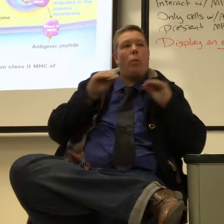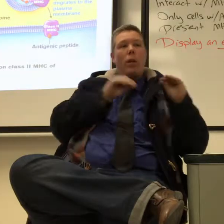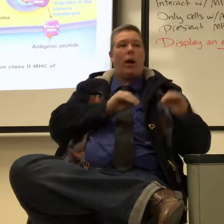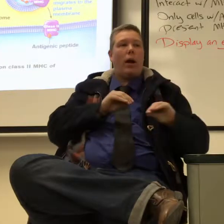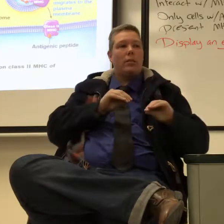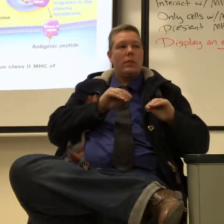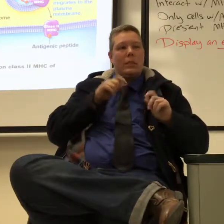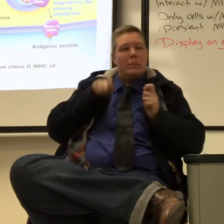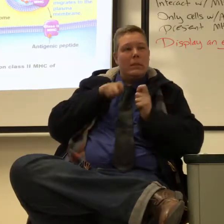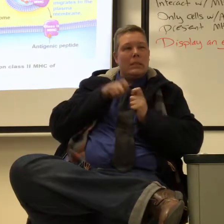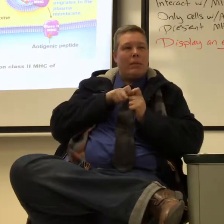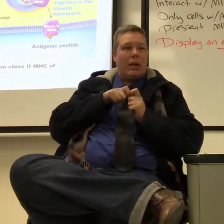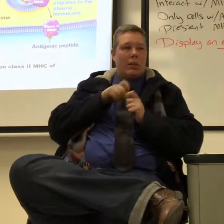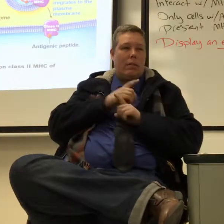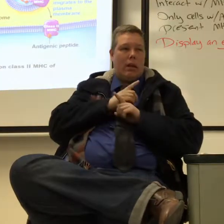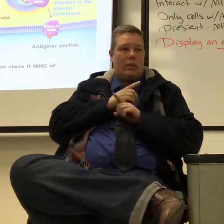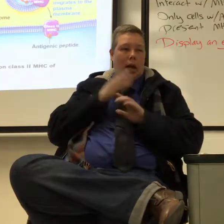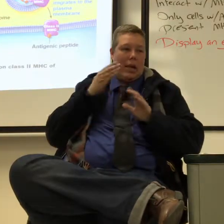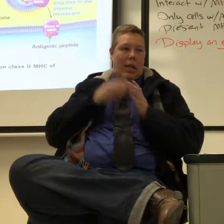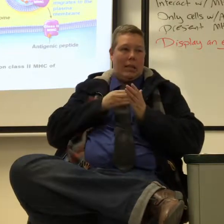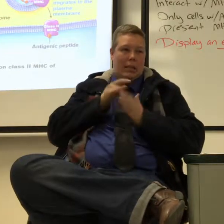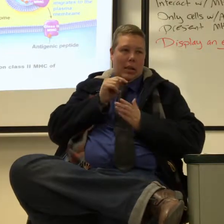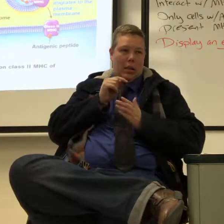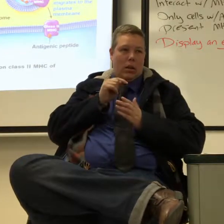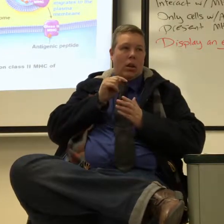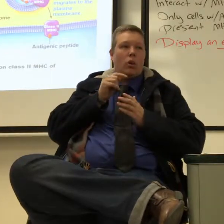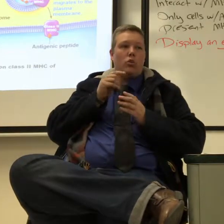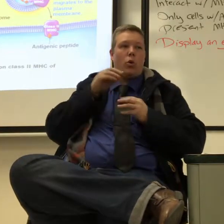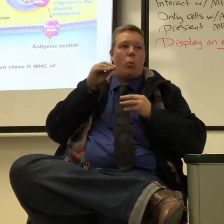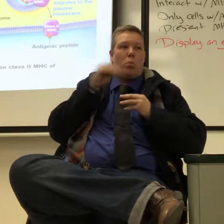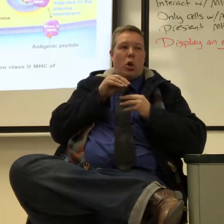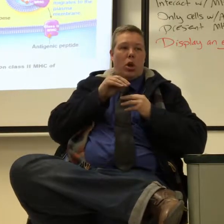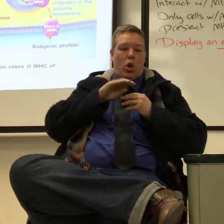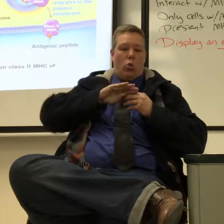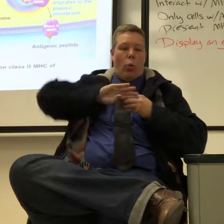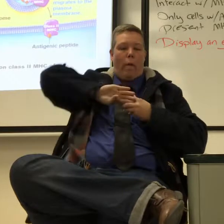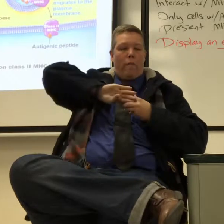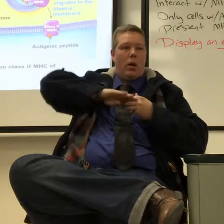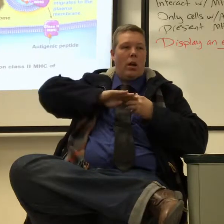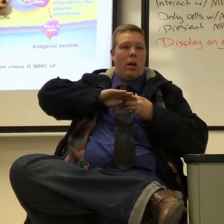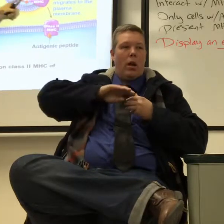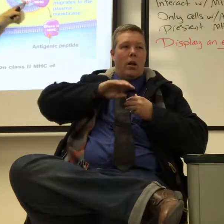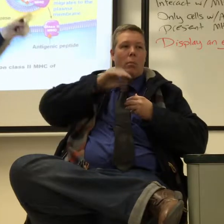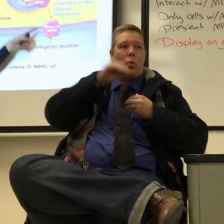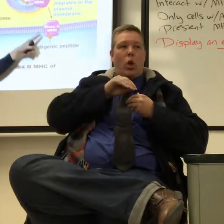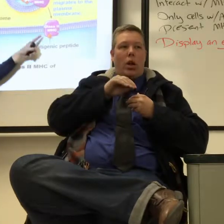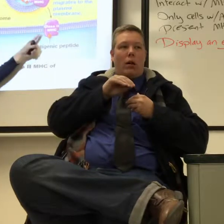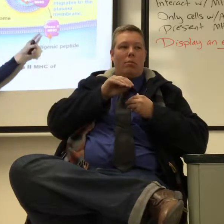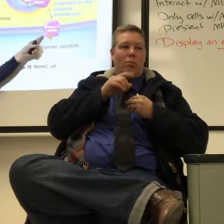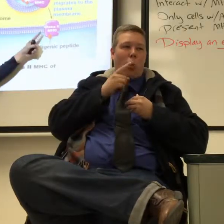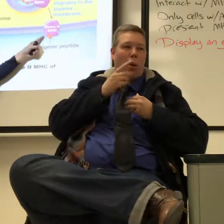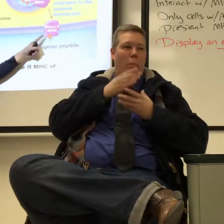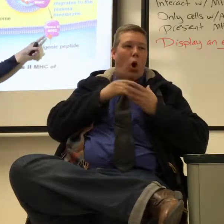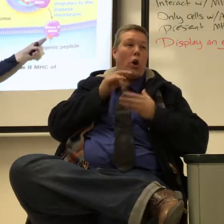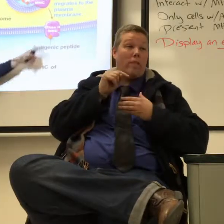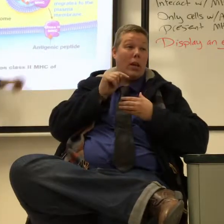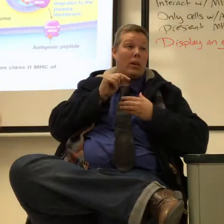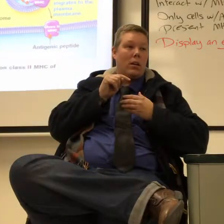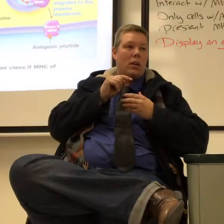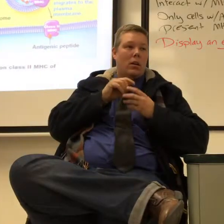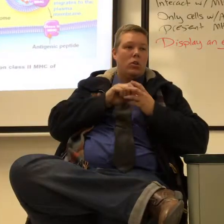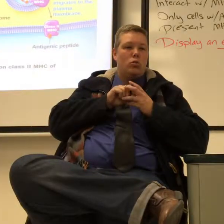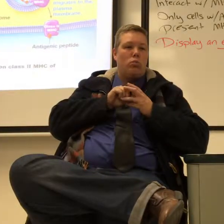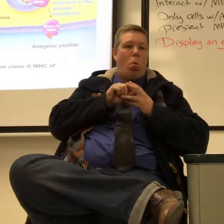against it. So what you do is you put a groove of it, you put a piece of it in the groove of your class 2 right there. And so this should